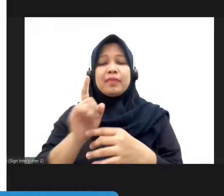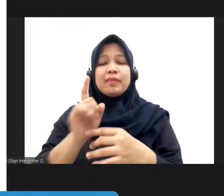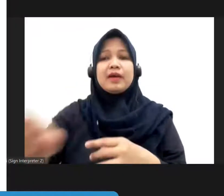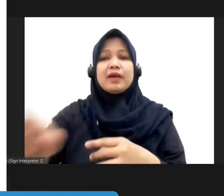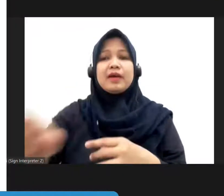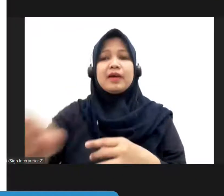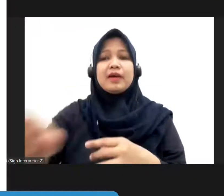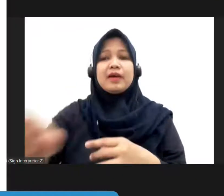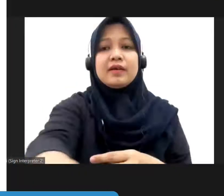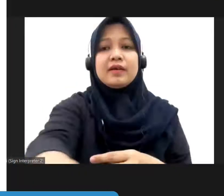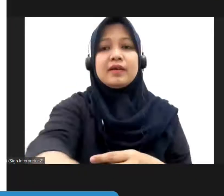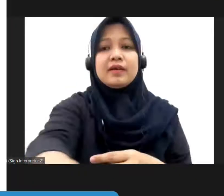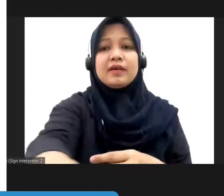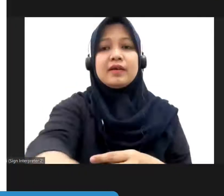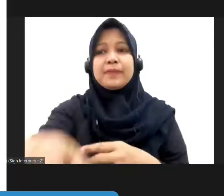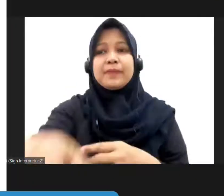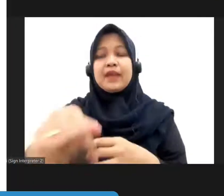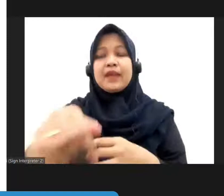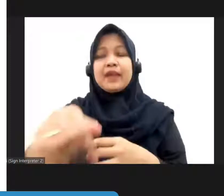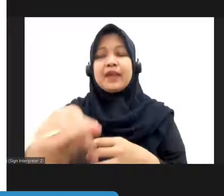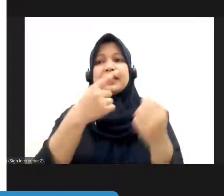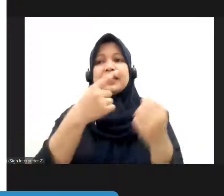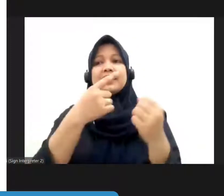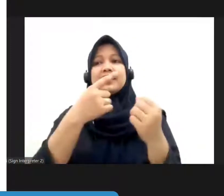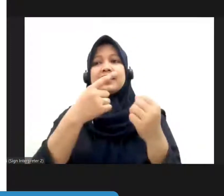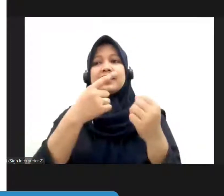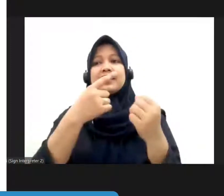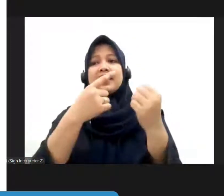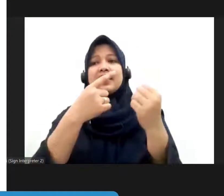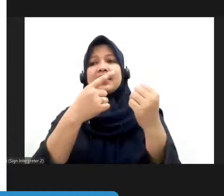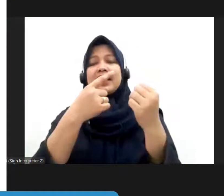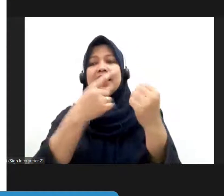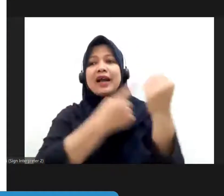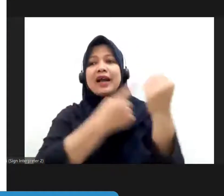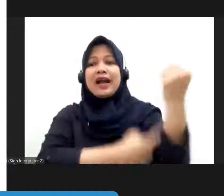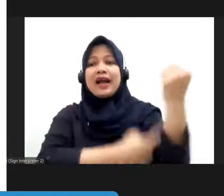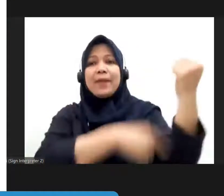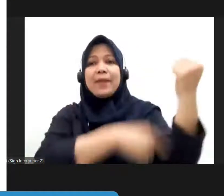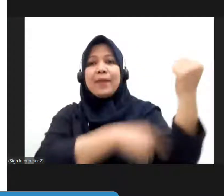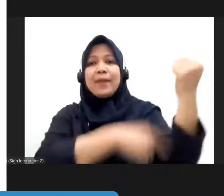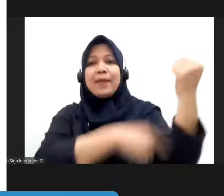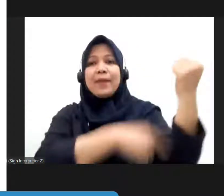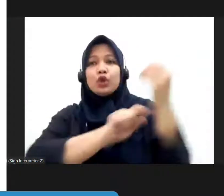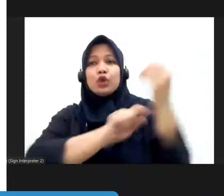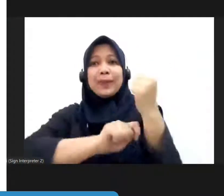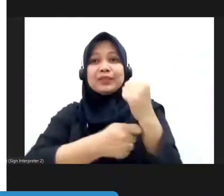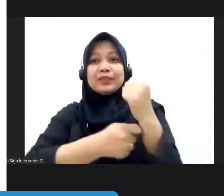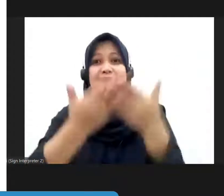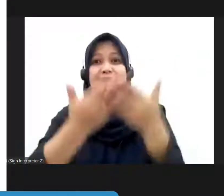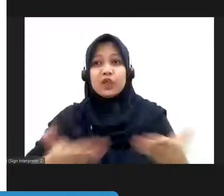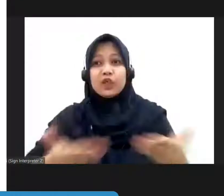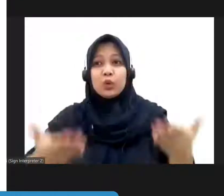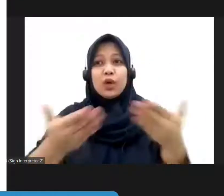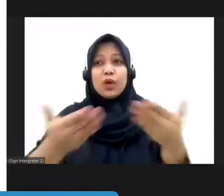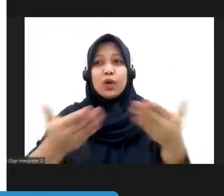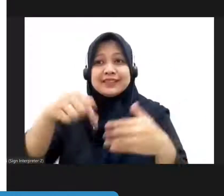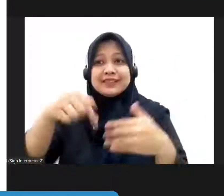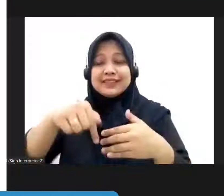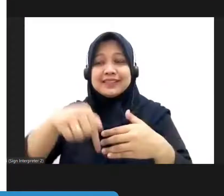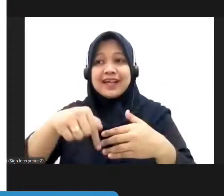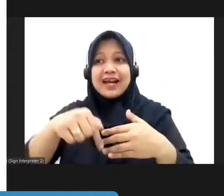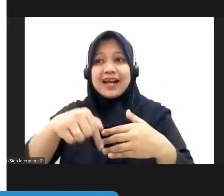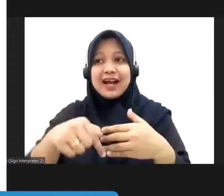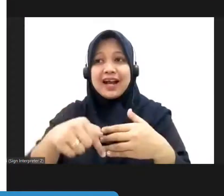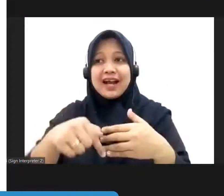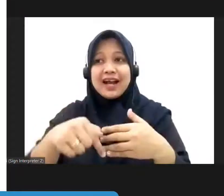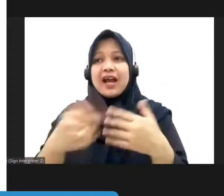general capability to respond to the situation has been kind of been limited due